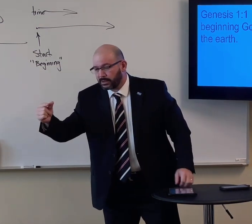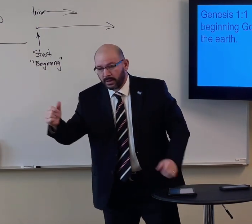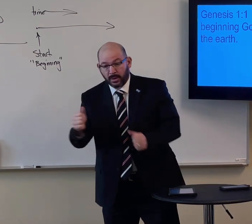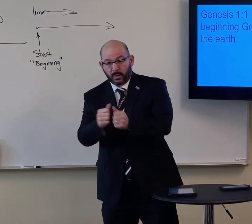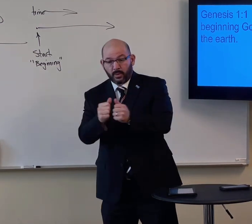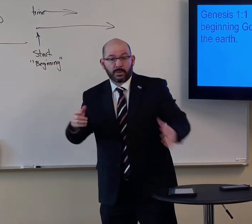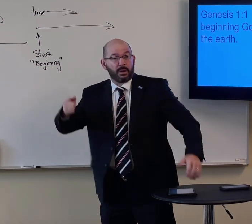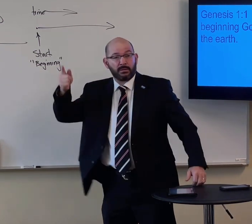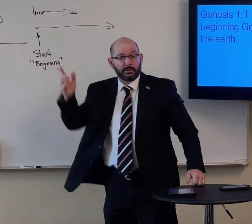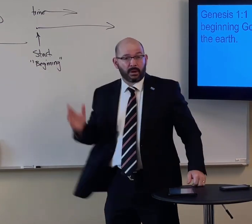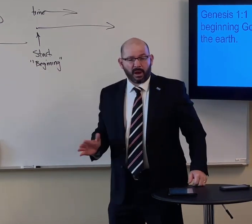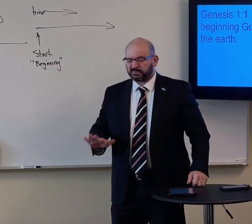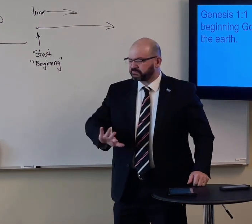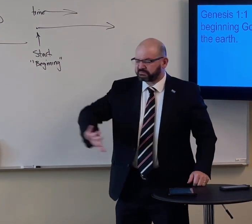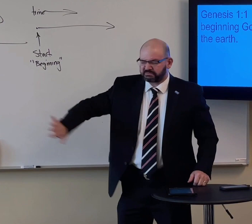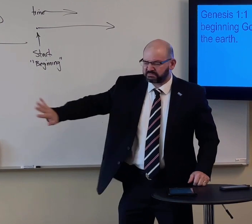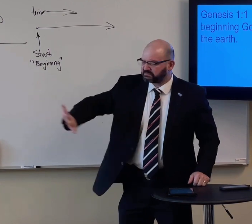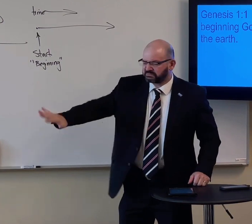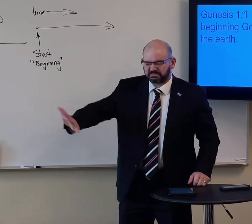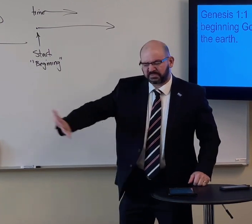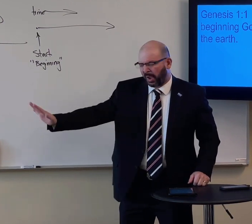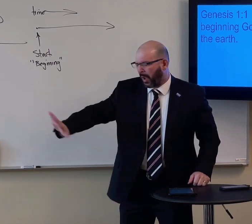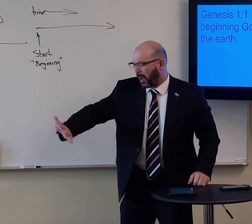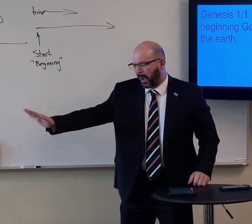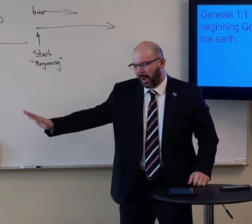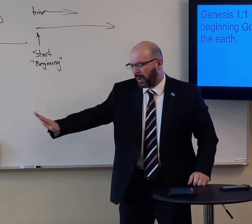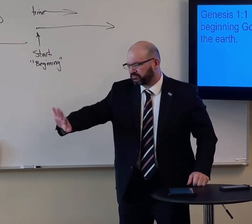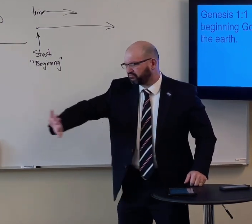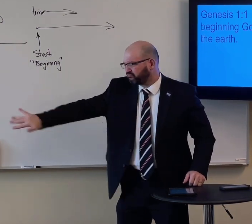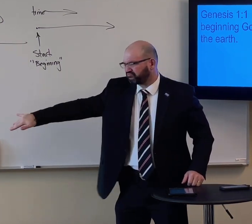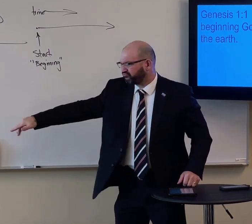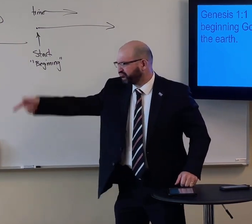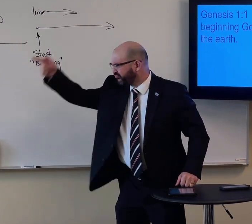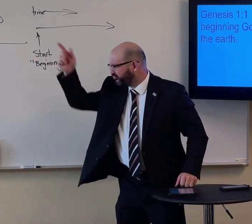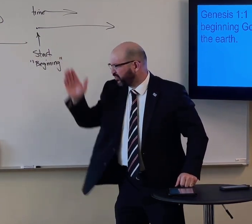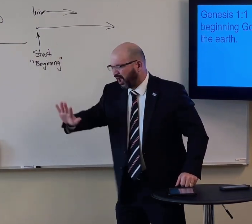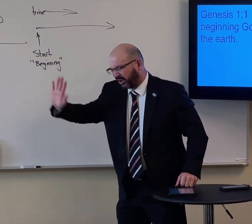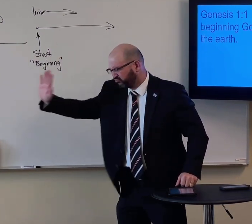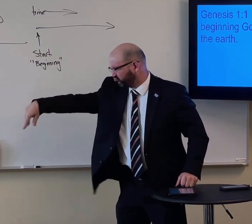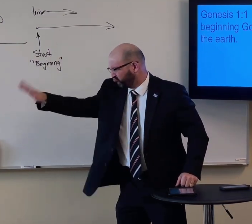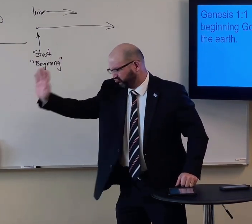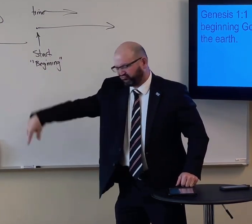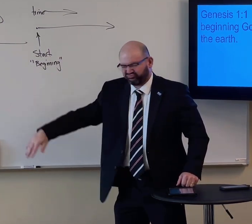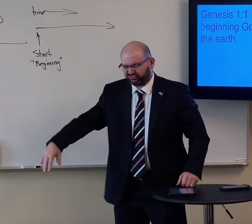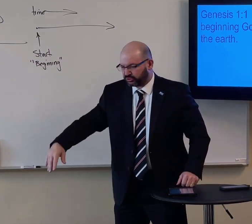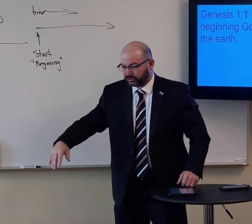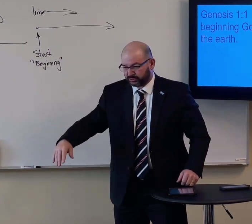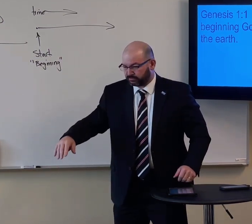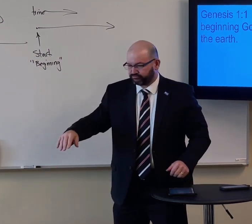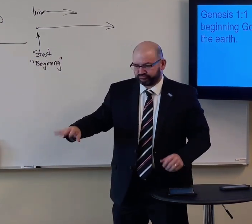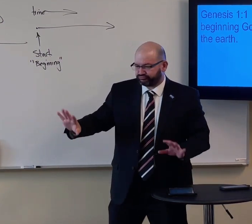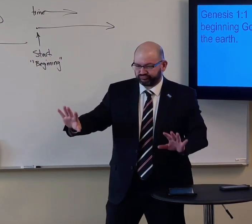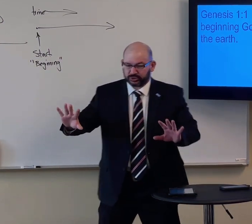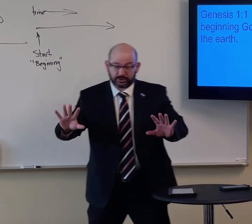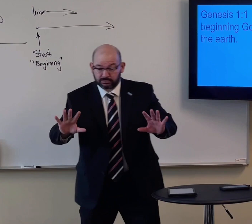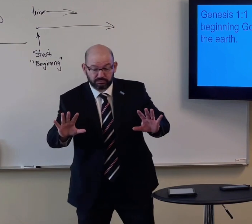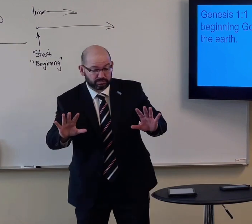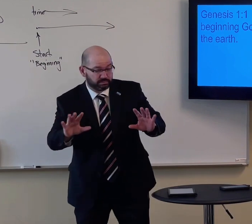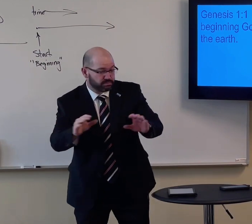but without God? Yeah. No, we don't, God, we don't need him. We don't really need God, because